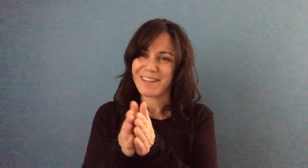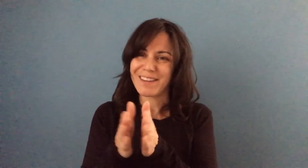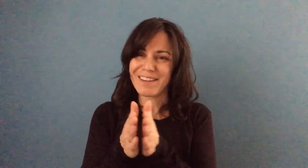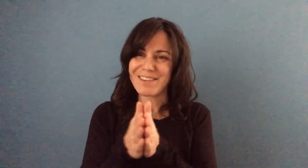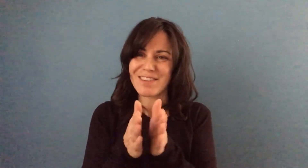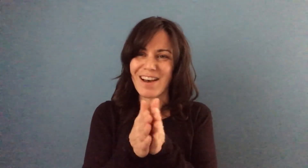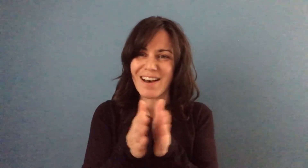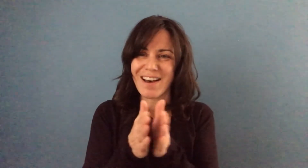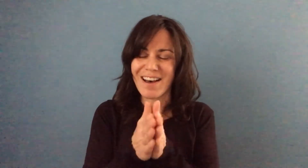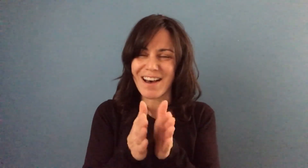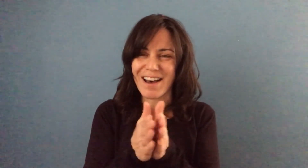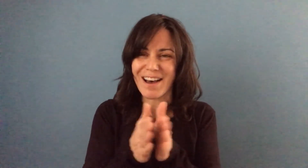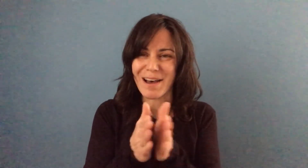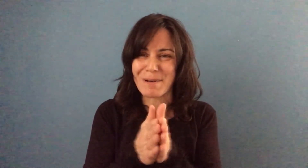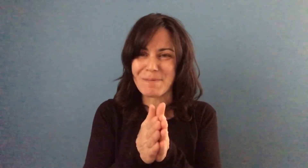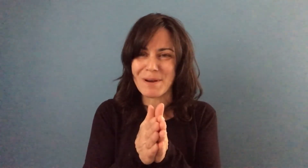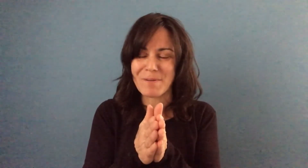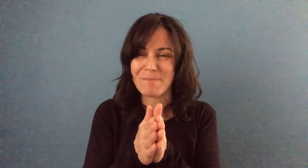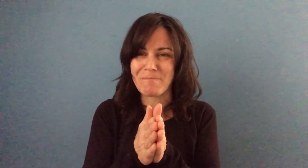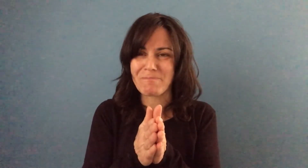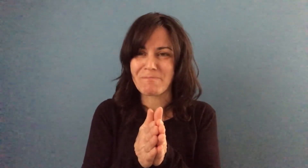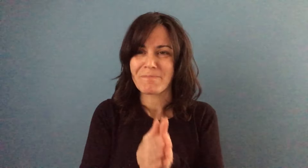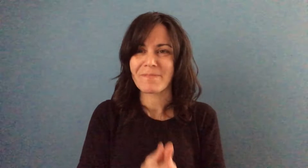Good job.